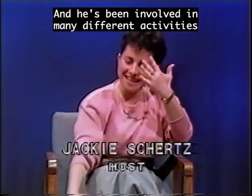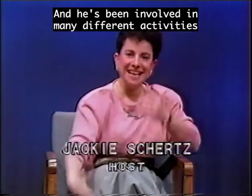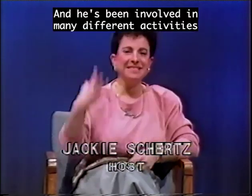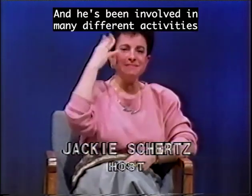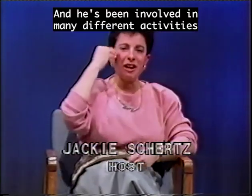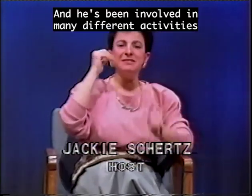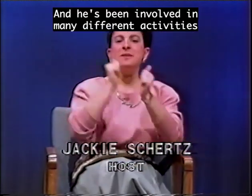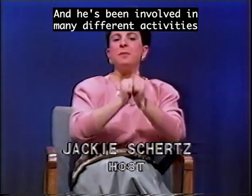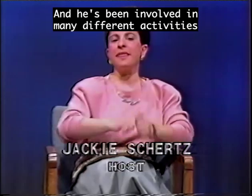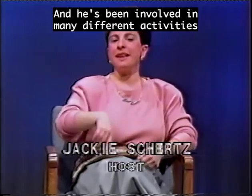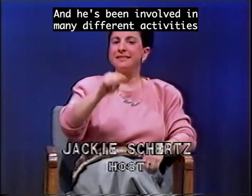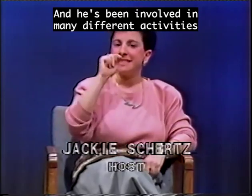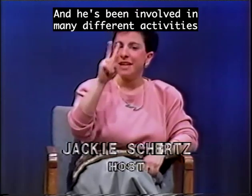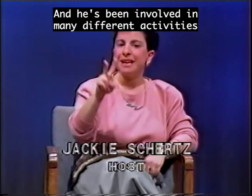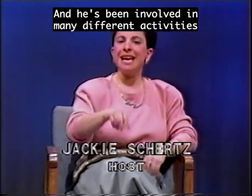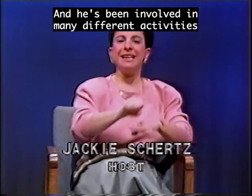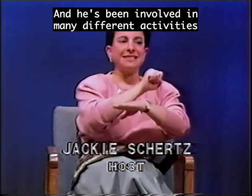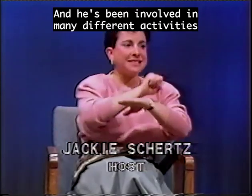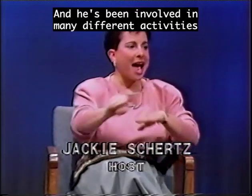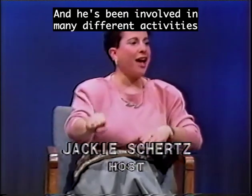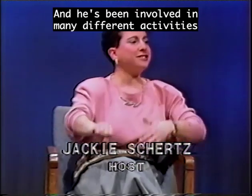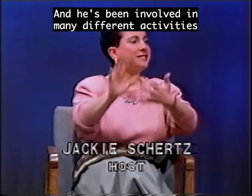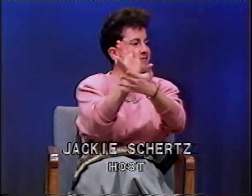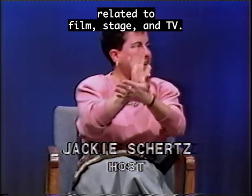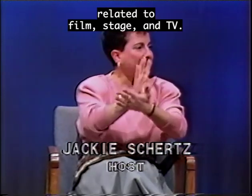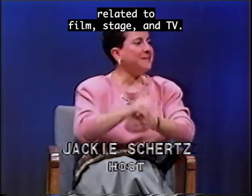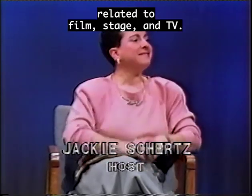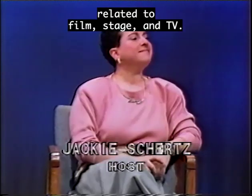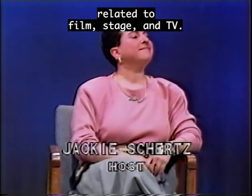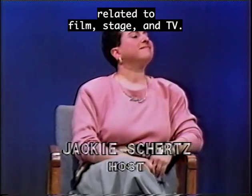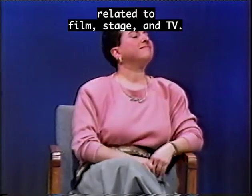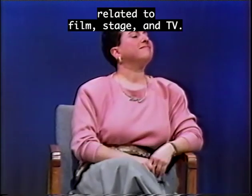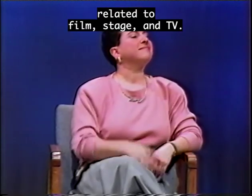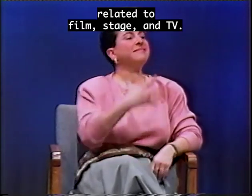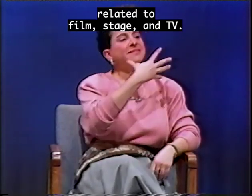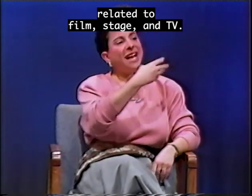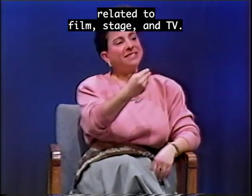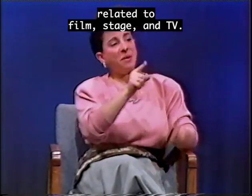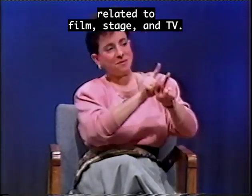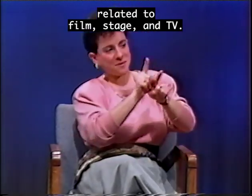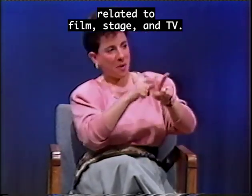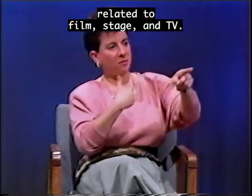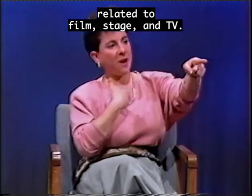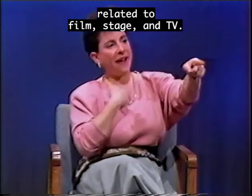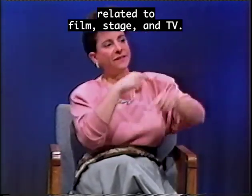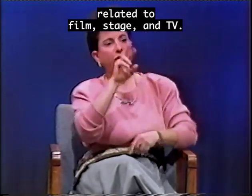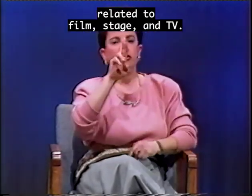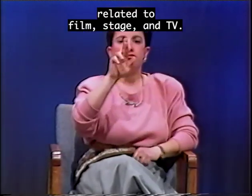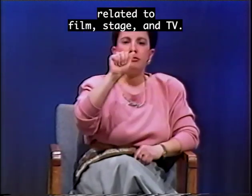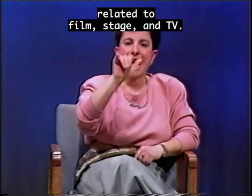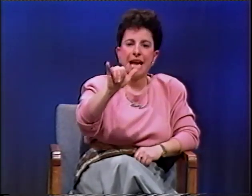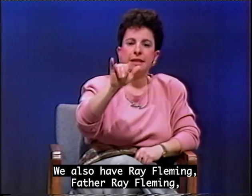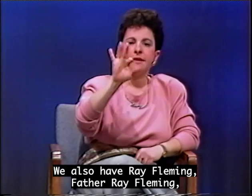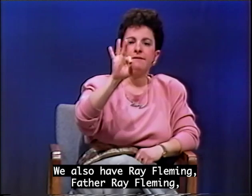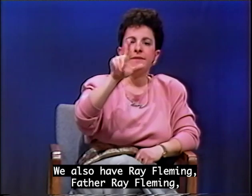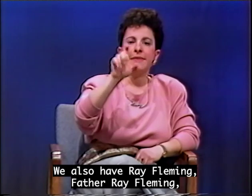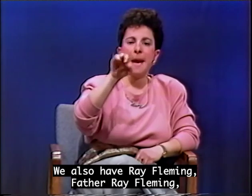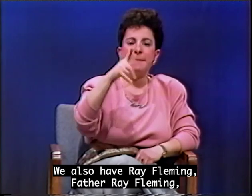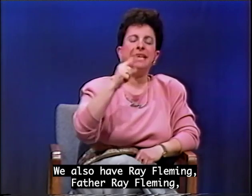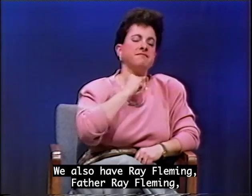And he's been involved in many different activities related to film, stage, and TV. We also have Ray